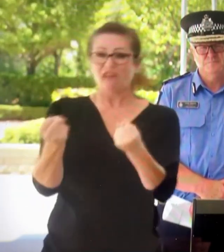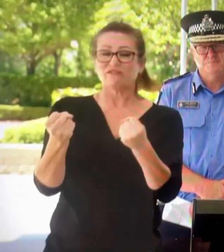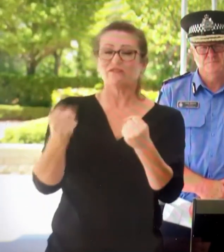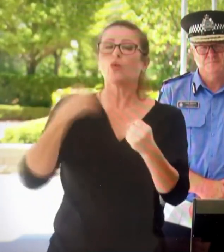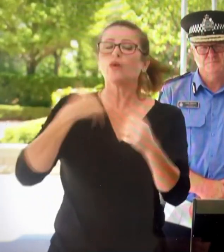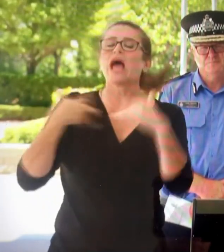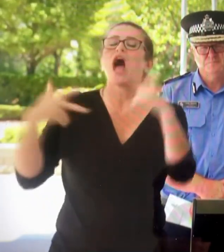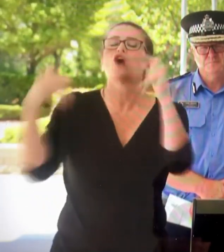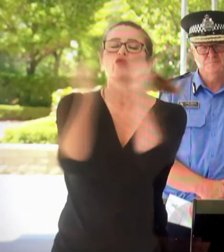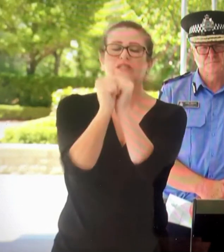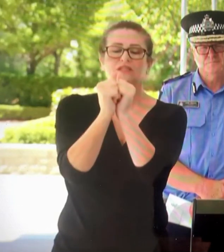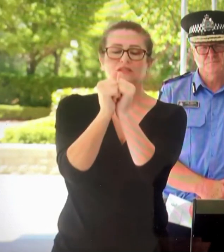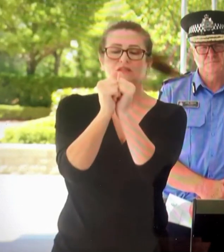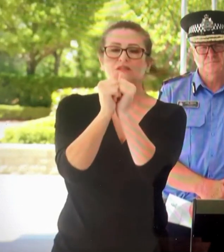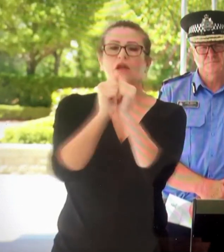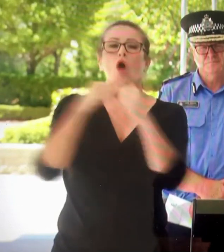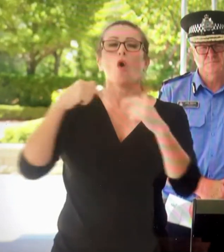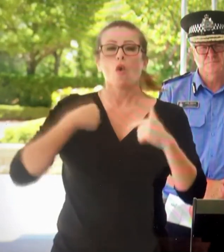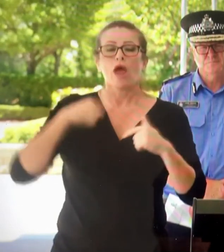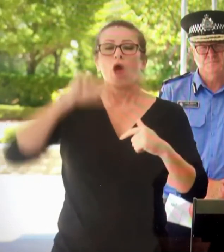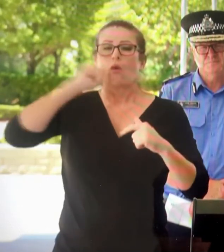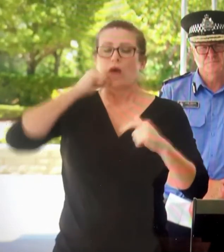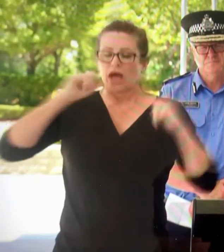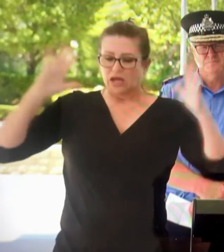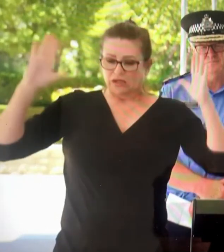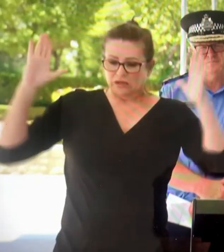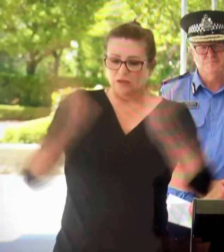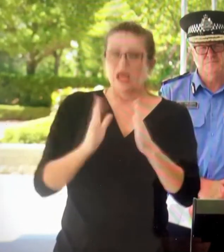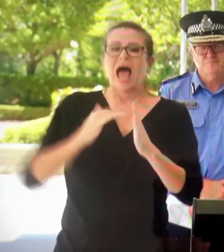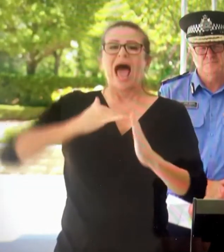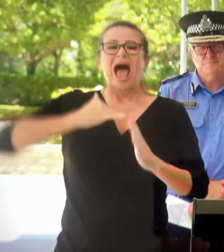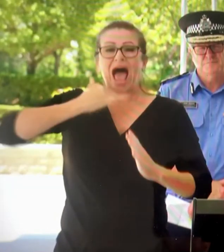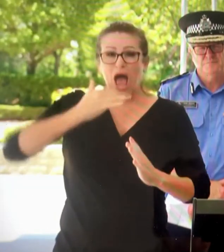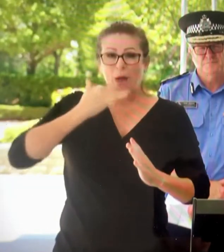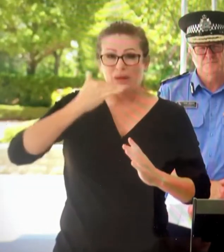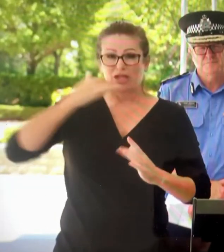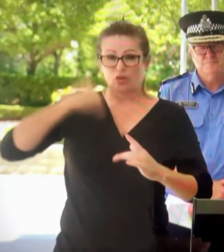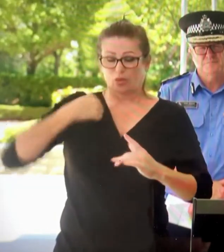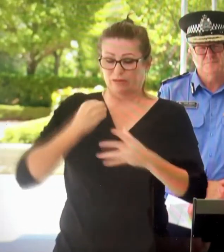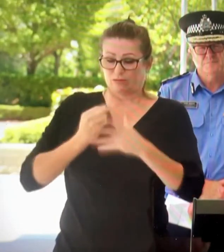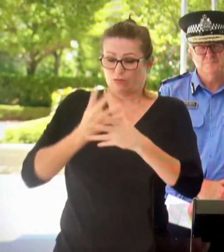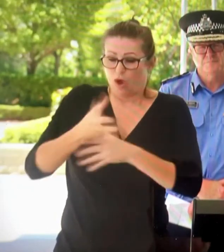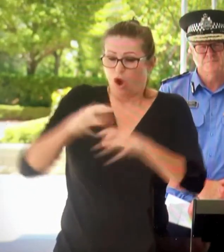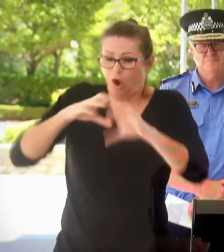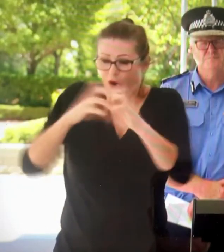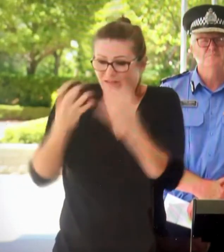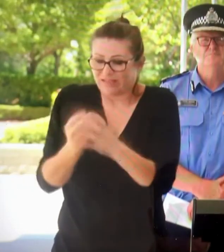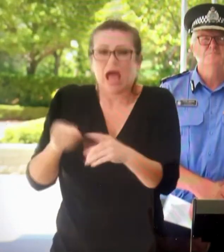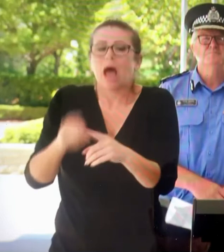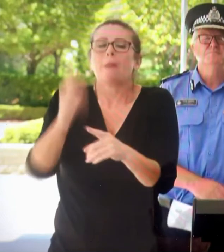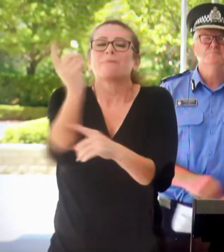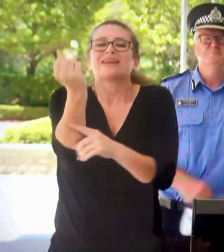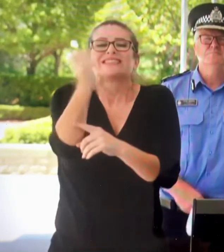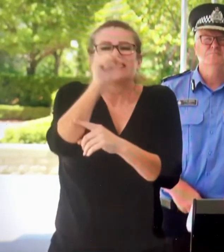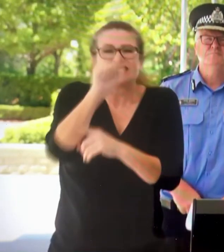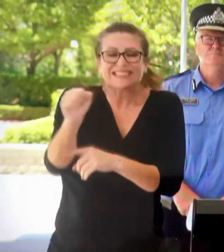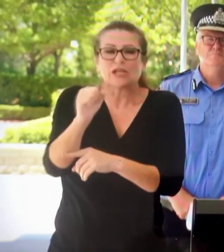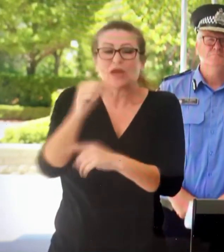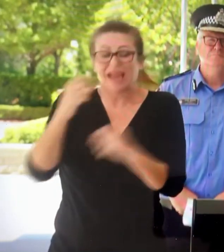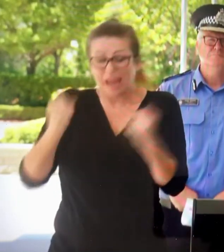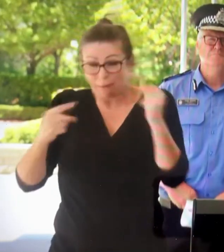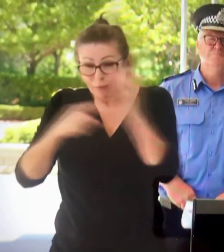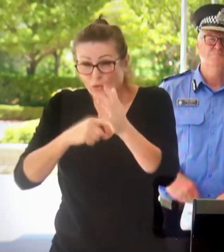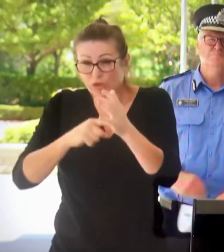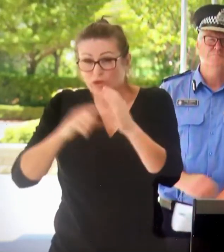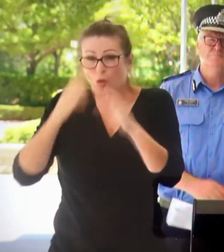we've agreed to massively reduce our footprint but keep open critical